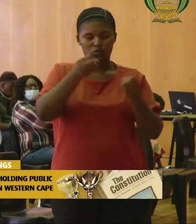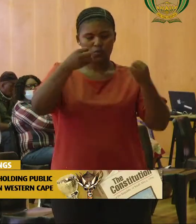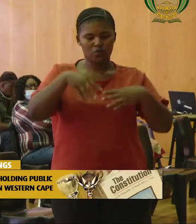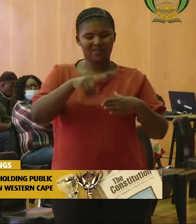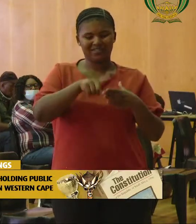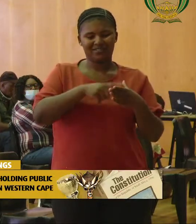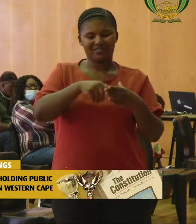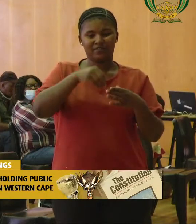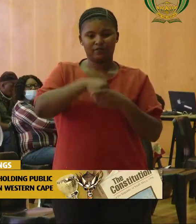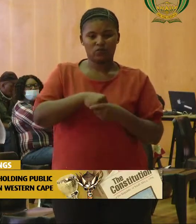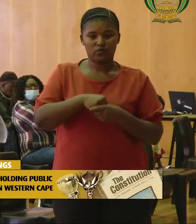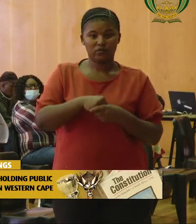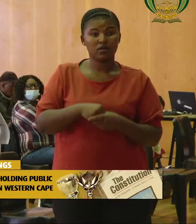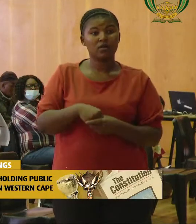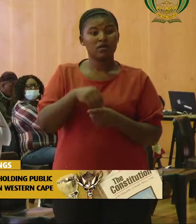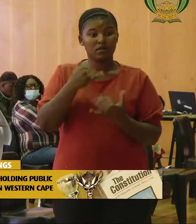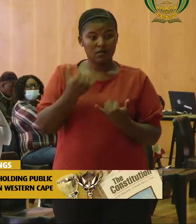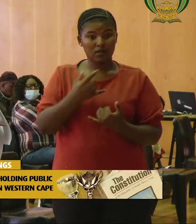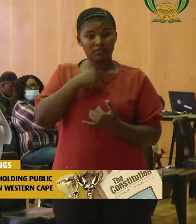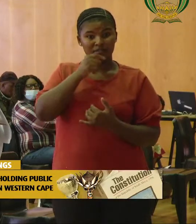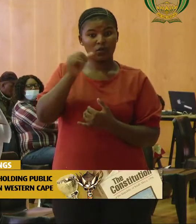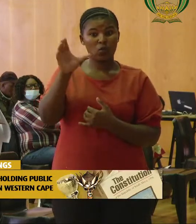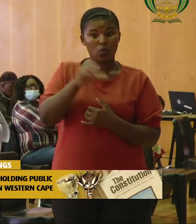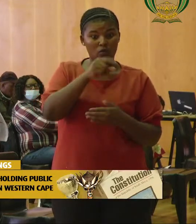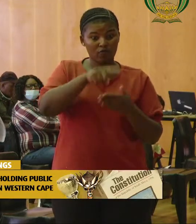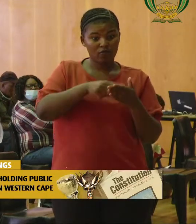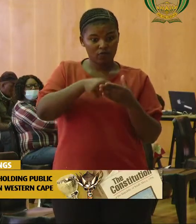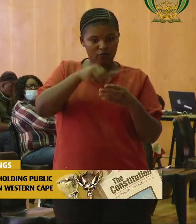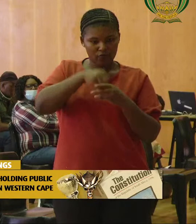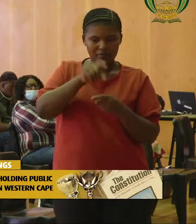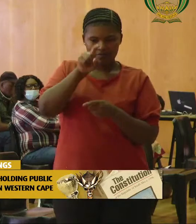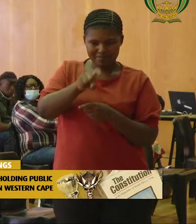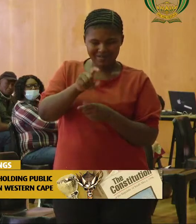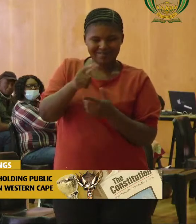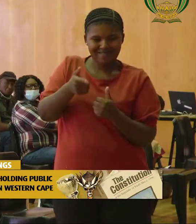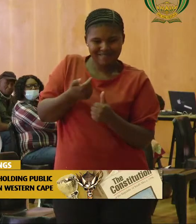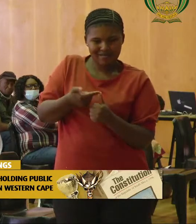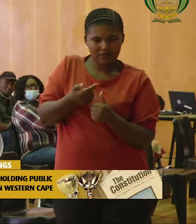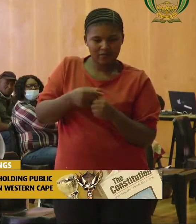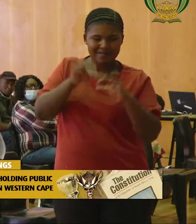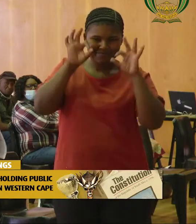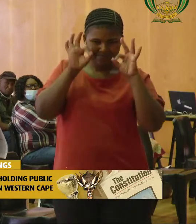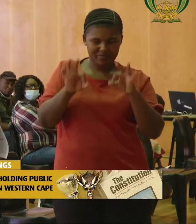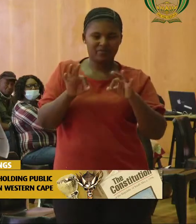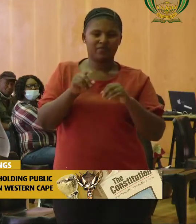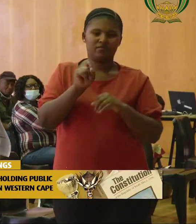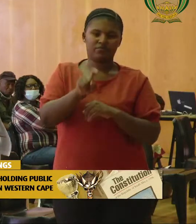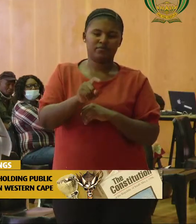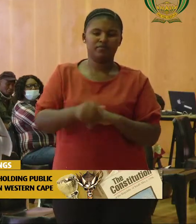thereby all votes counting. That would be the perfect situation.